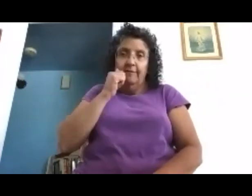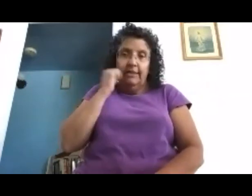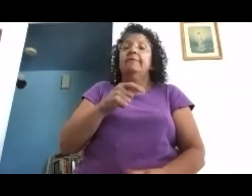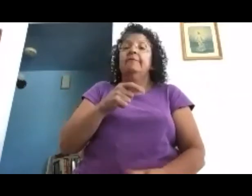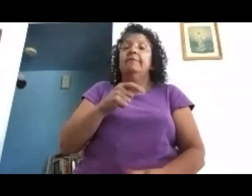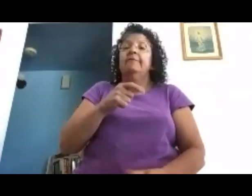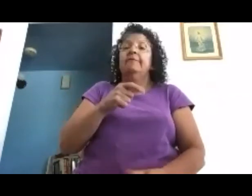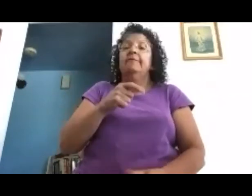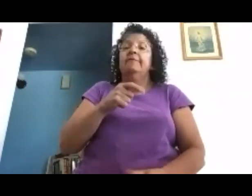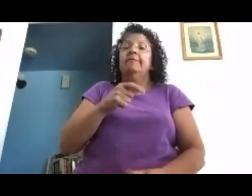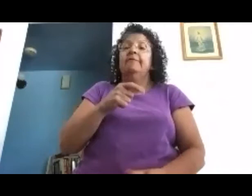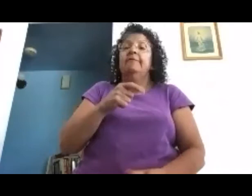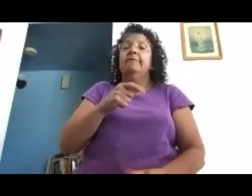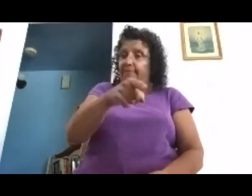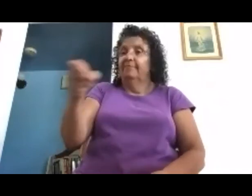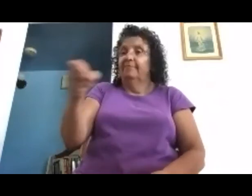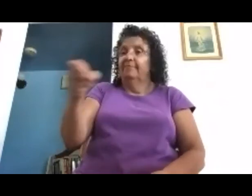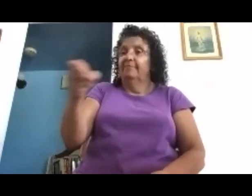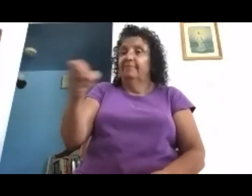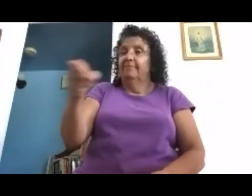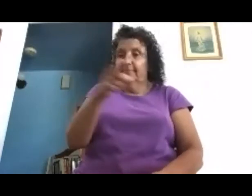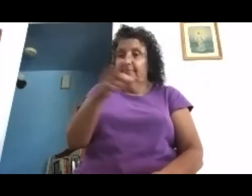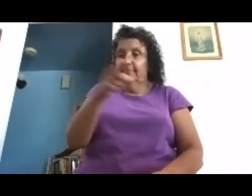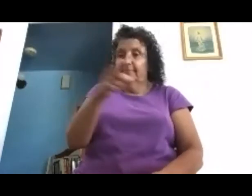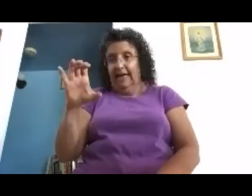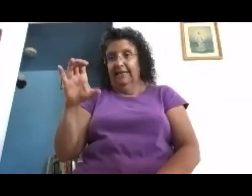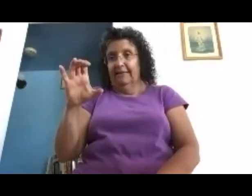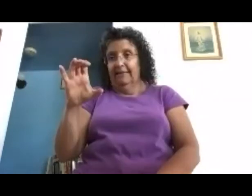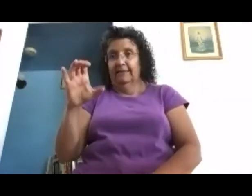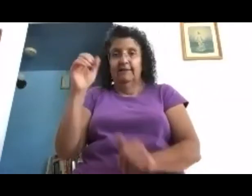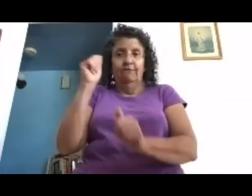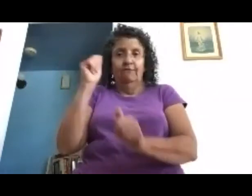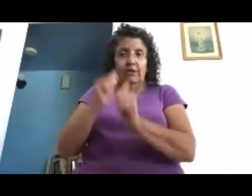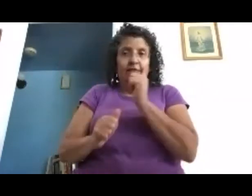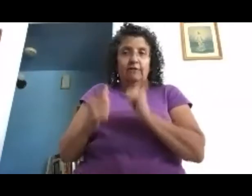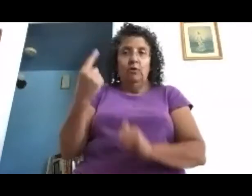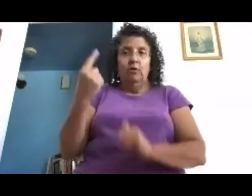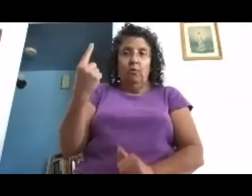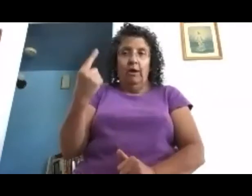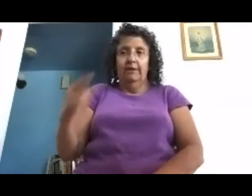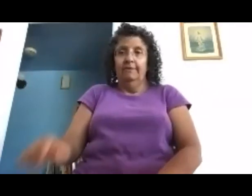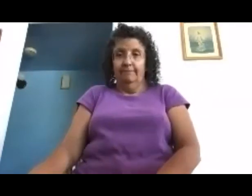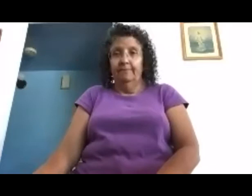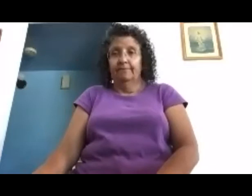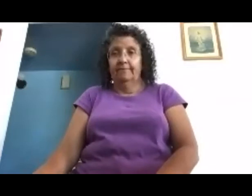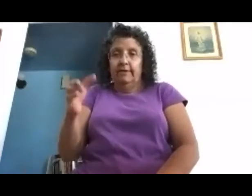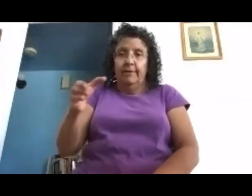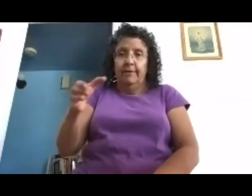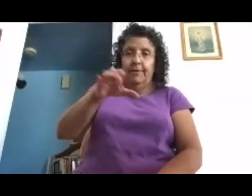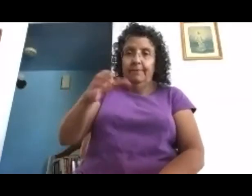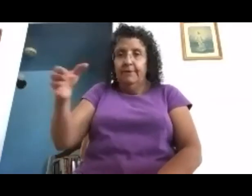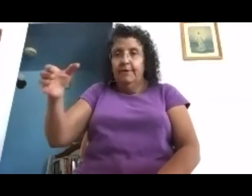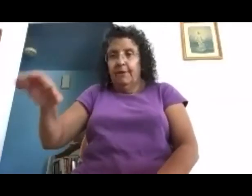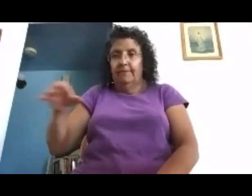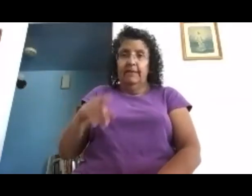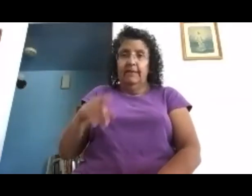about 2 seconds in each pot. I just poured some water in. So I made sure that if these got water, these also got water, and that wasn't